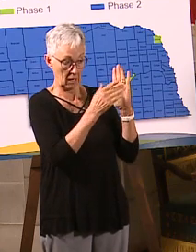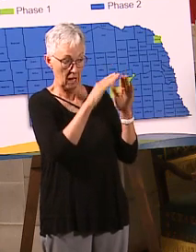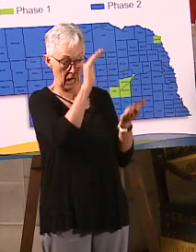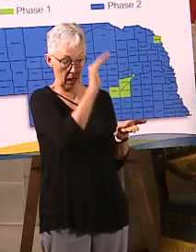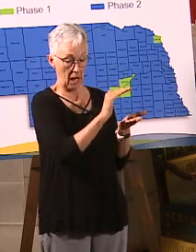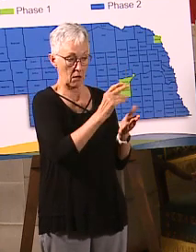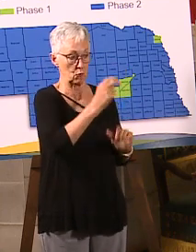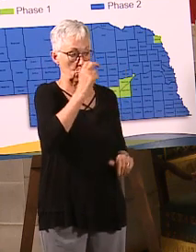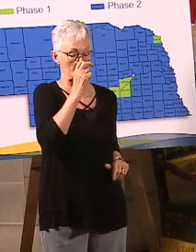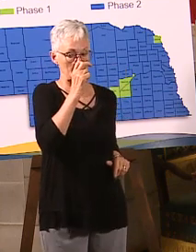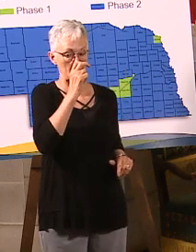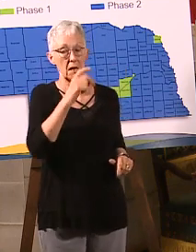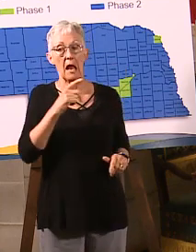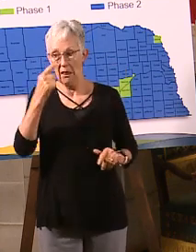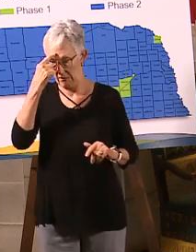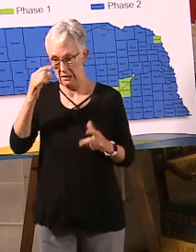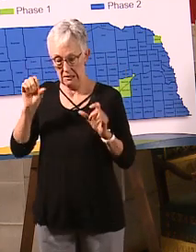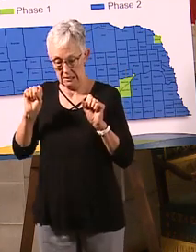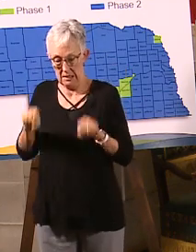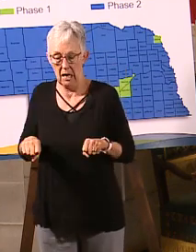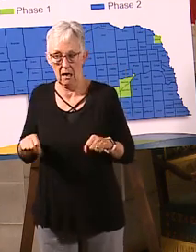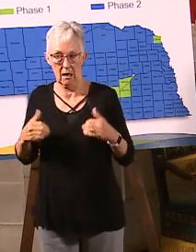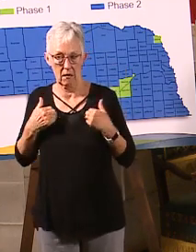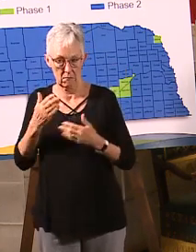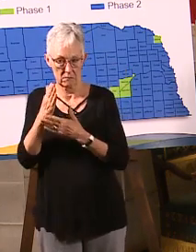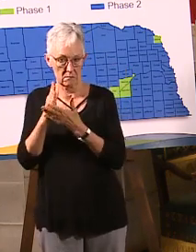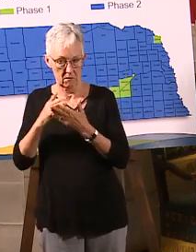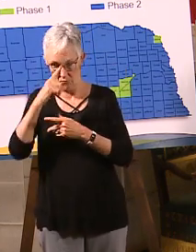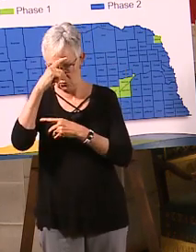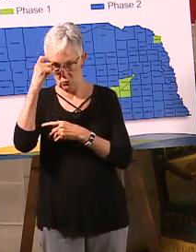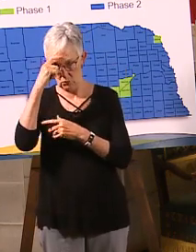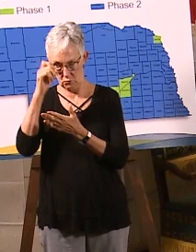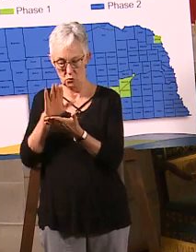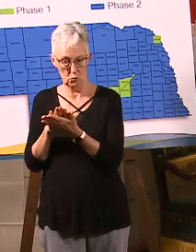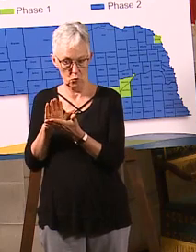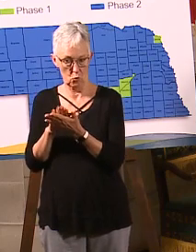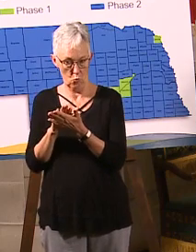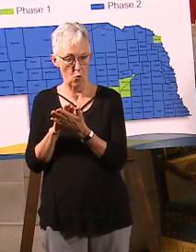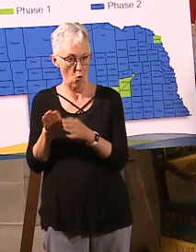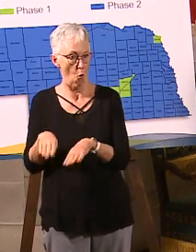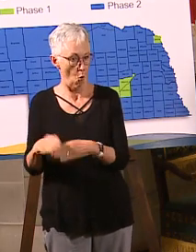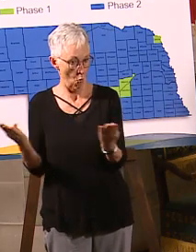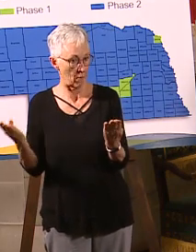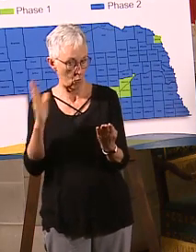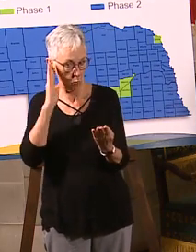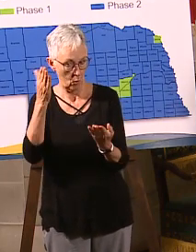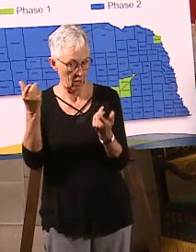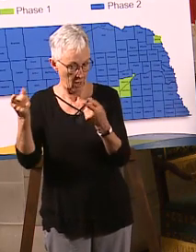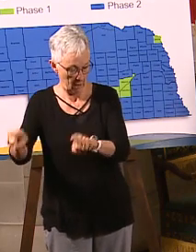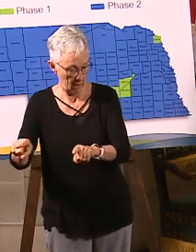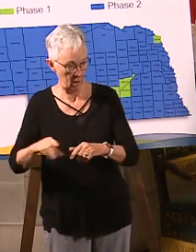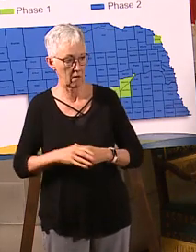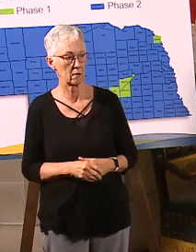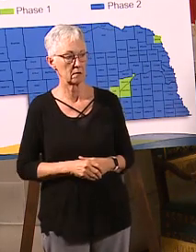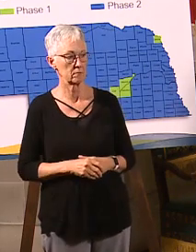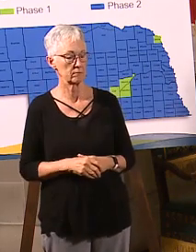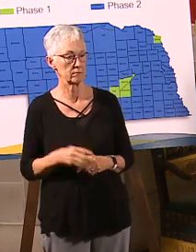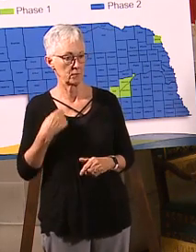us. At least some in-person possibilities are going to be there. We've chosen to use largely